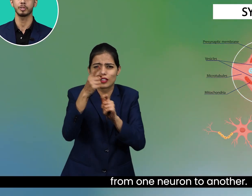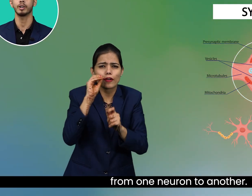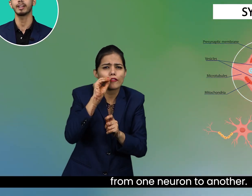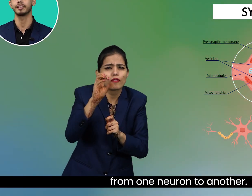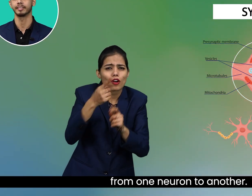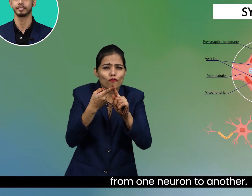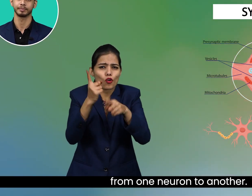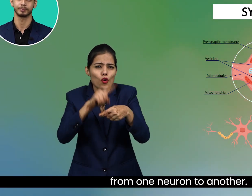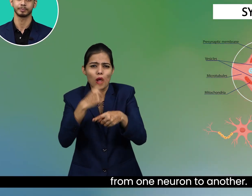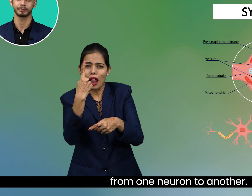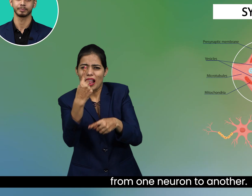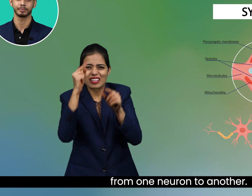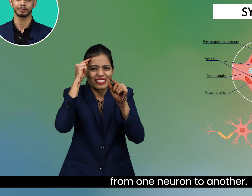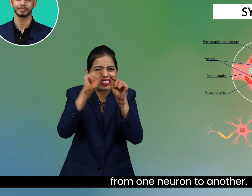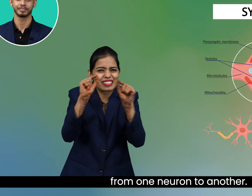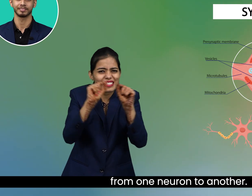neuron to another.